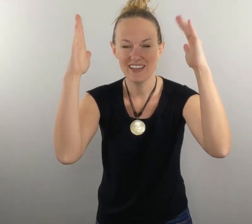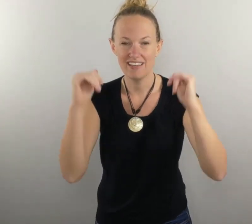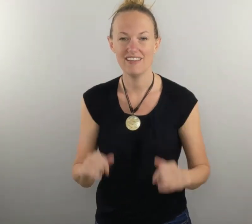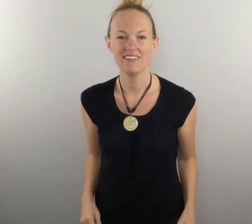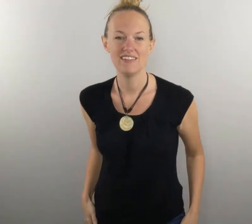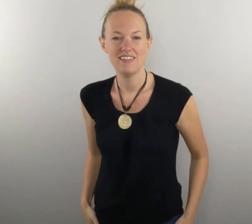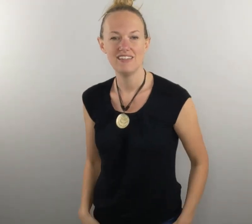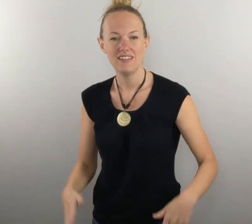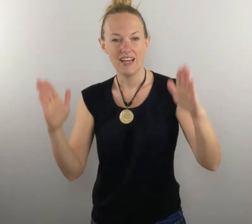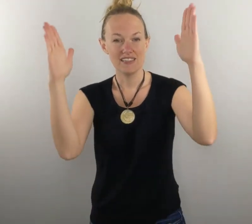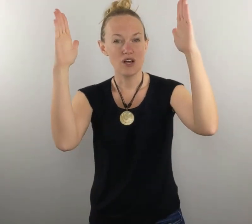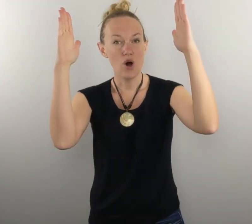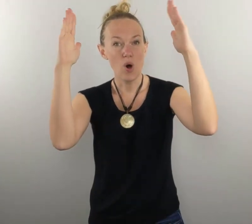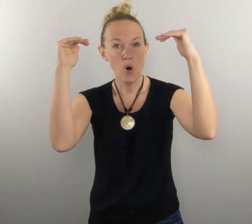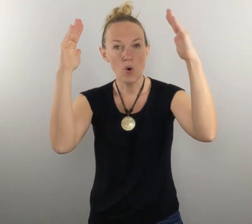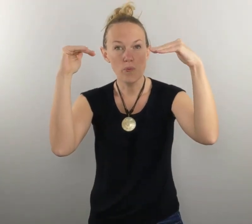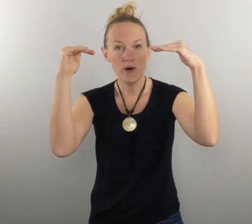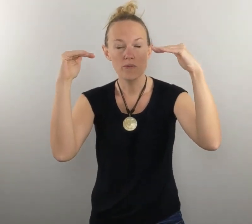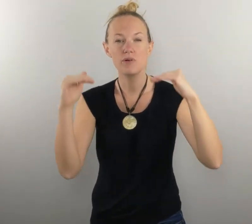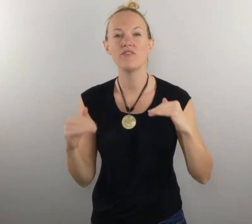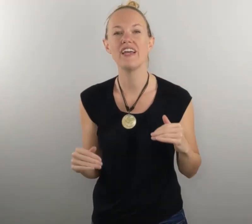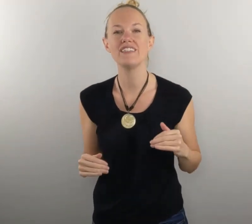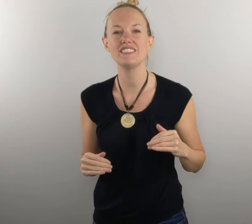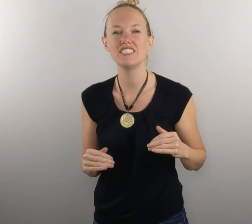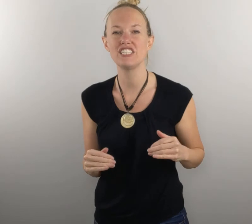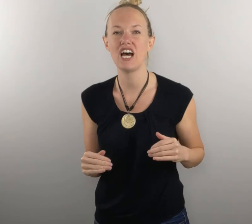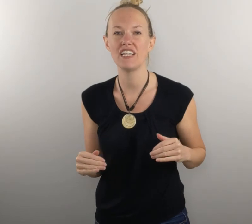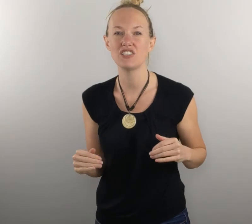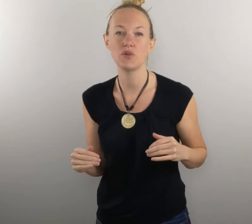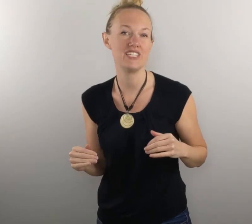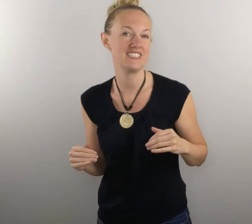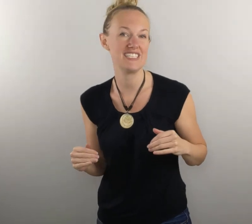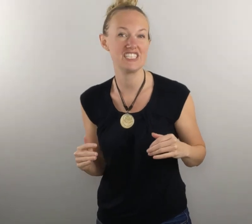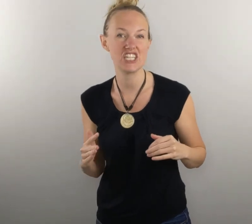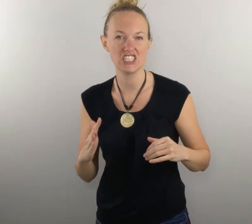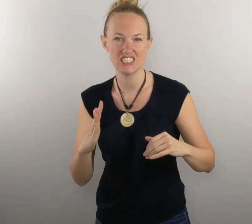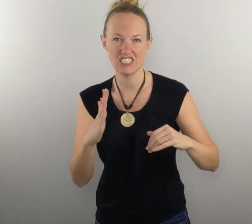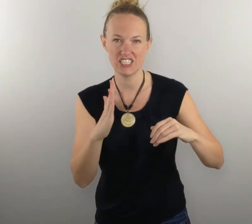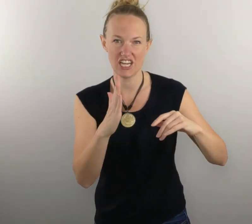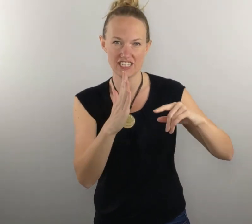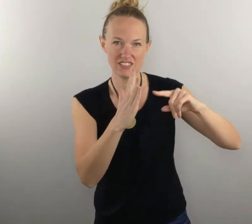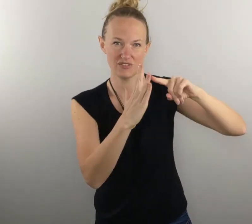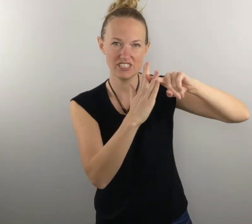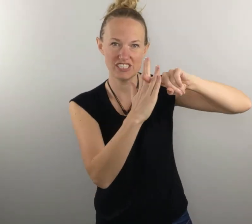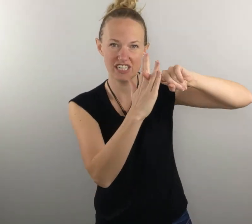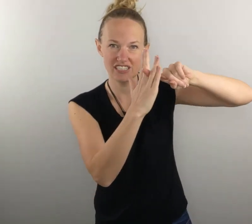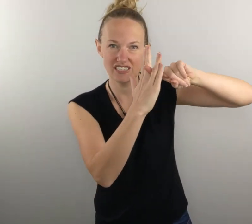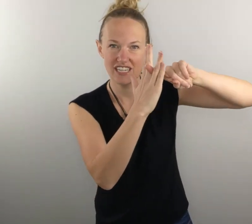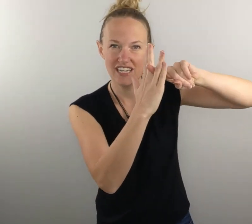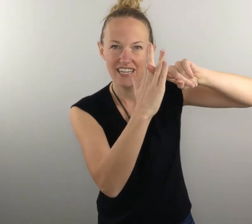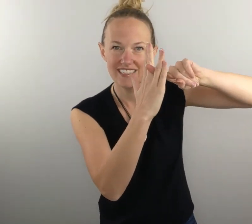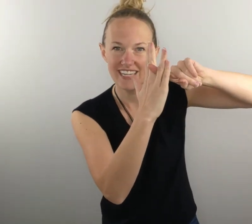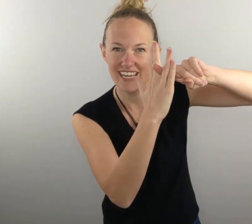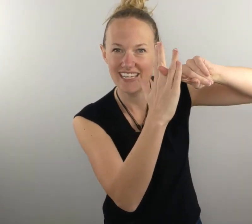Okay, as hope prevails to shine. So we're going to say starts to shine. So for starts, it's like a key in